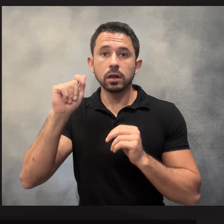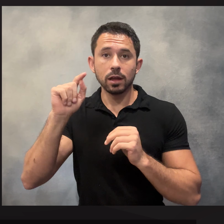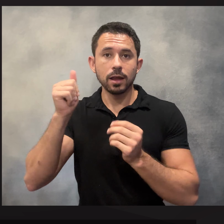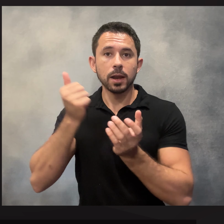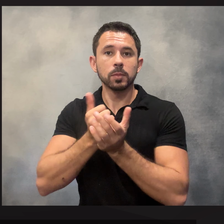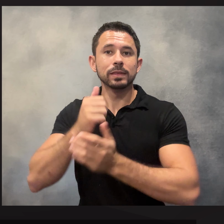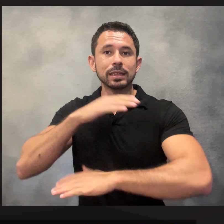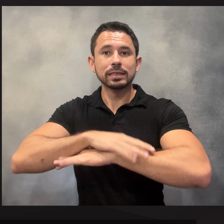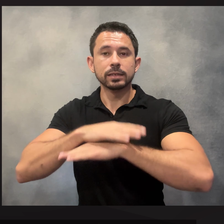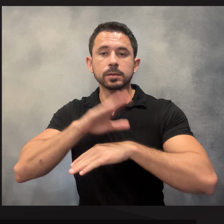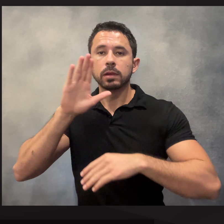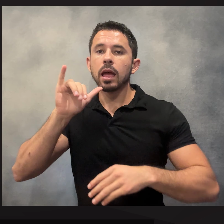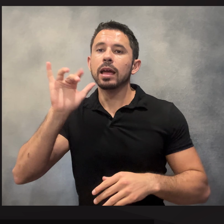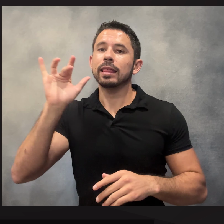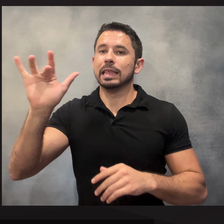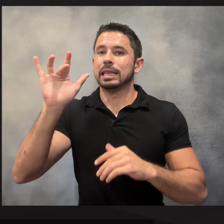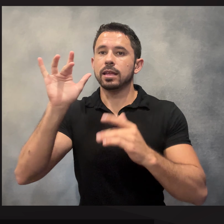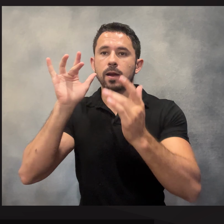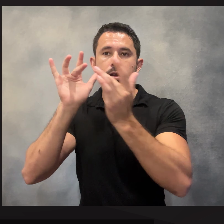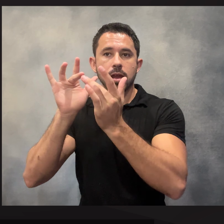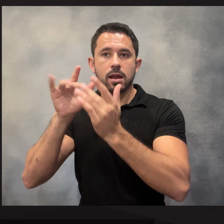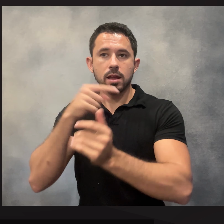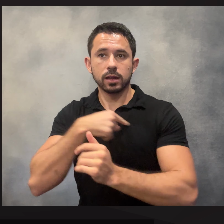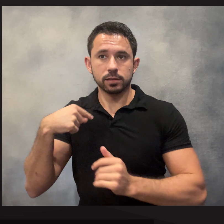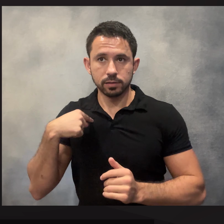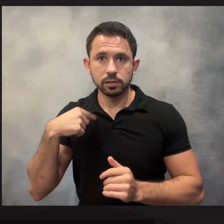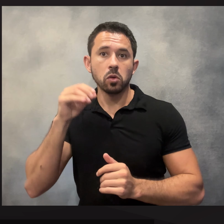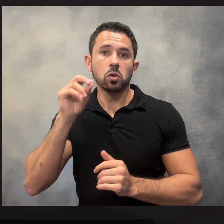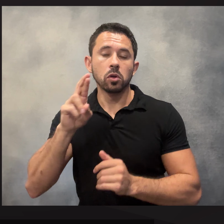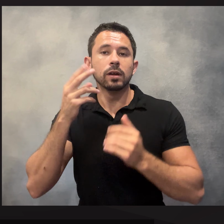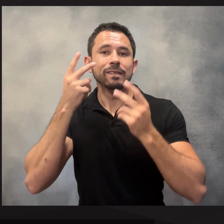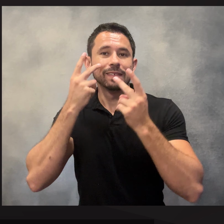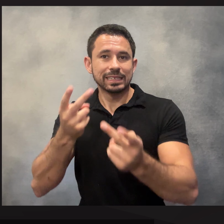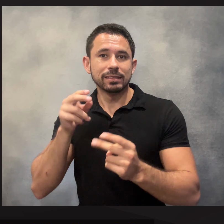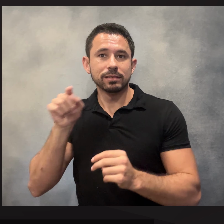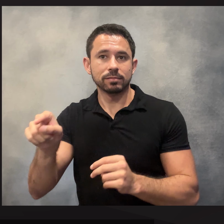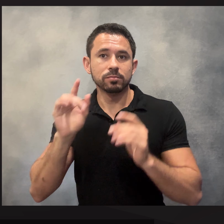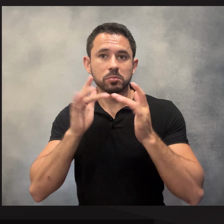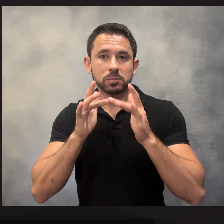Help Desk by clicking Contact Us or by visiting the website